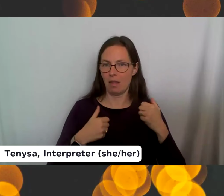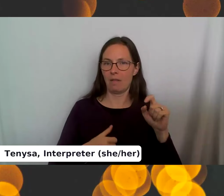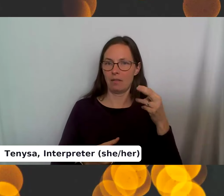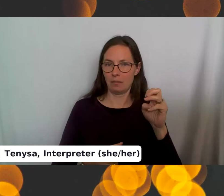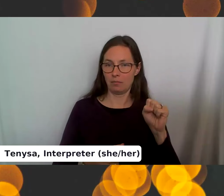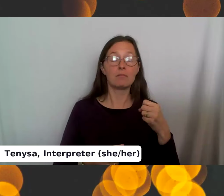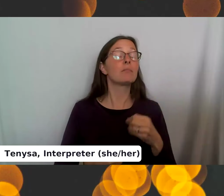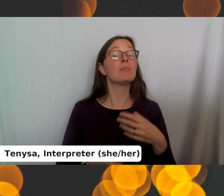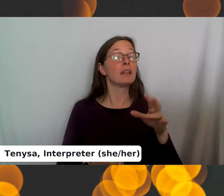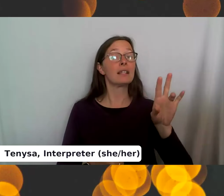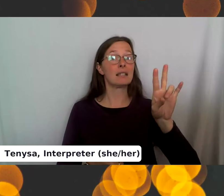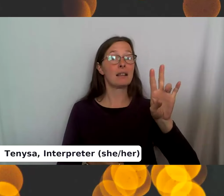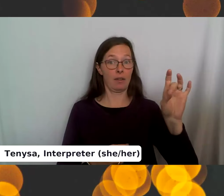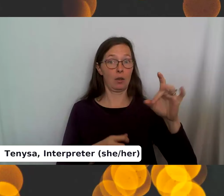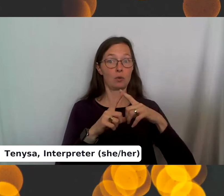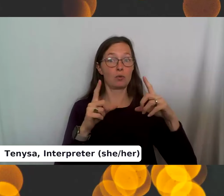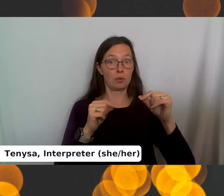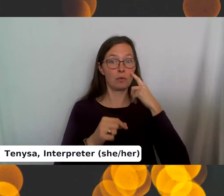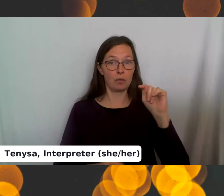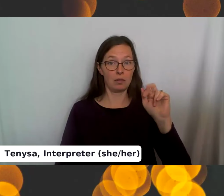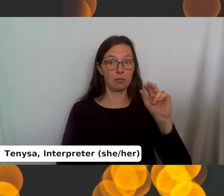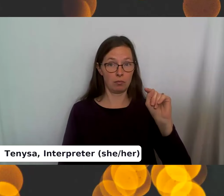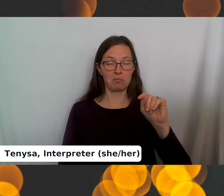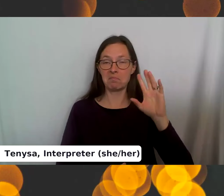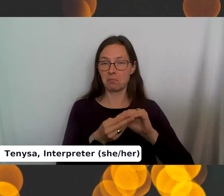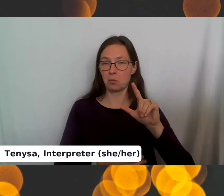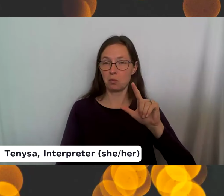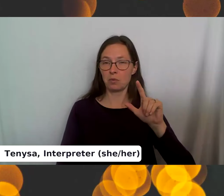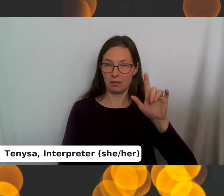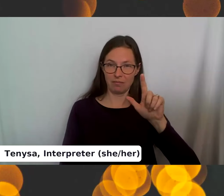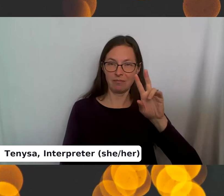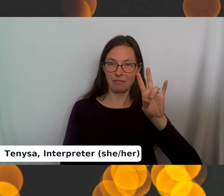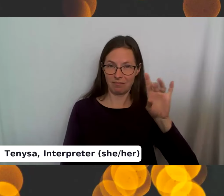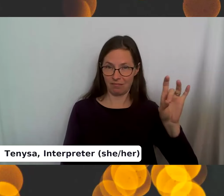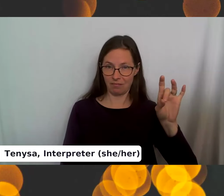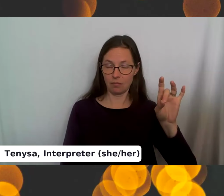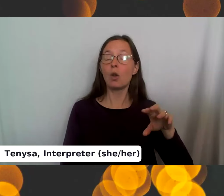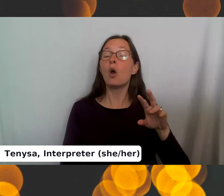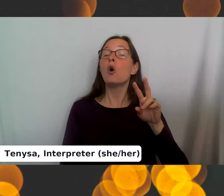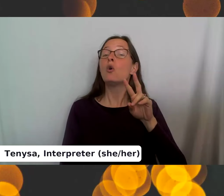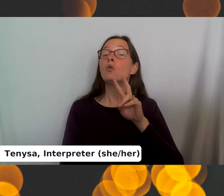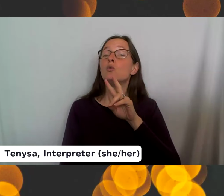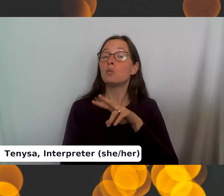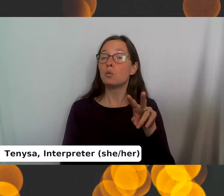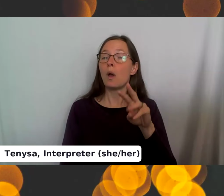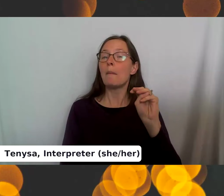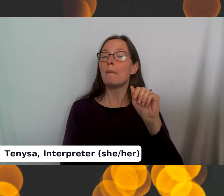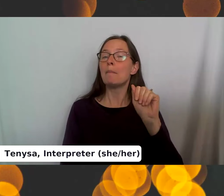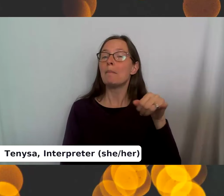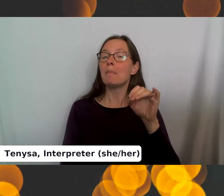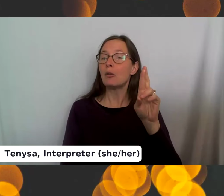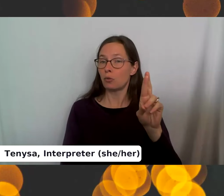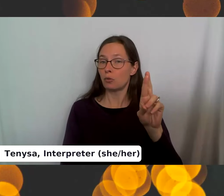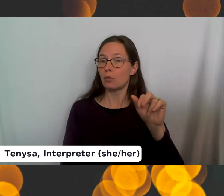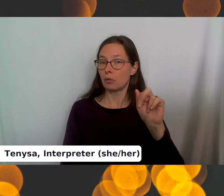cards. There are 22 major arcana cards, which deal